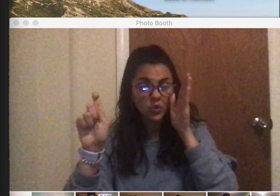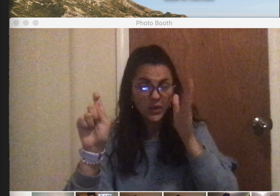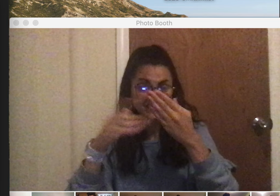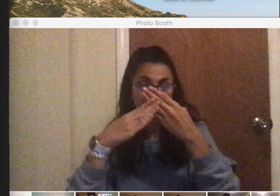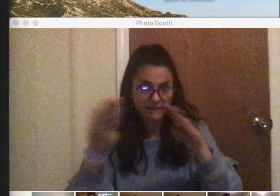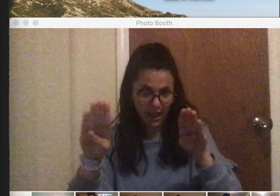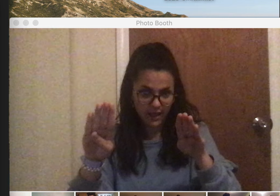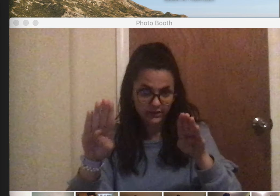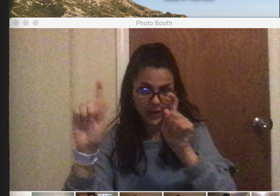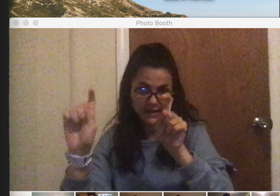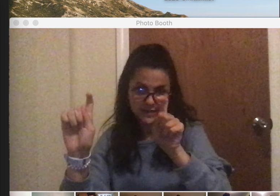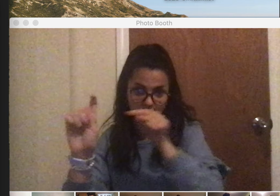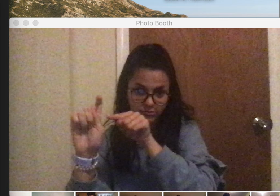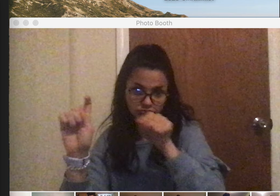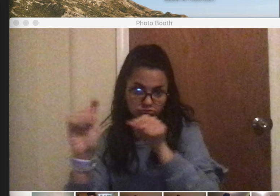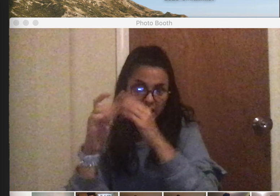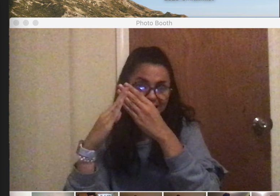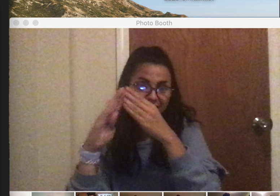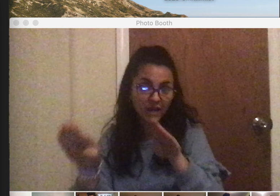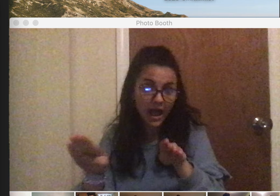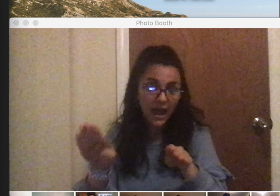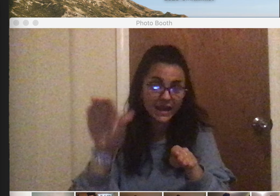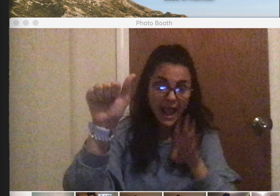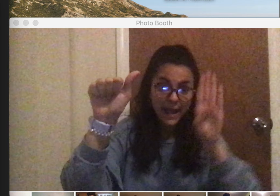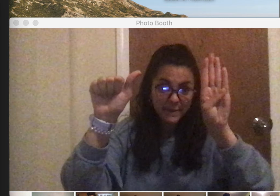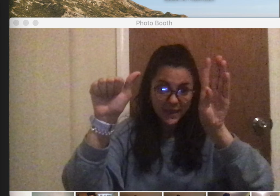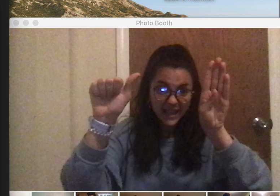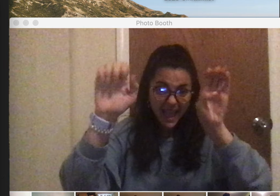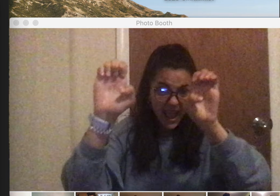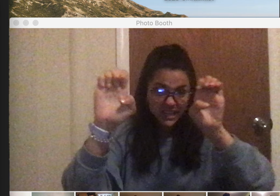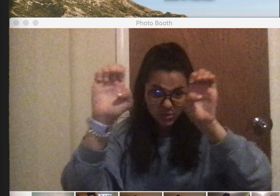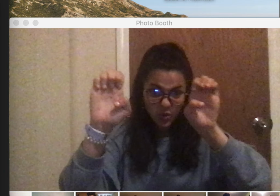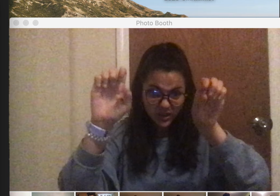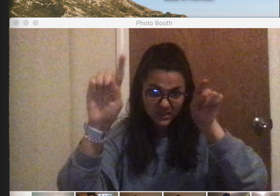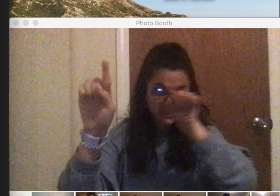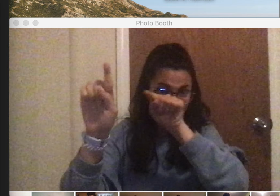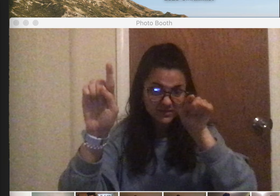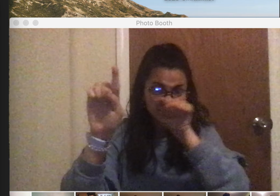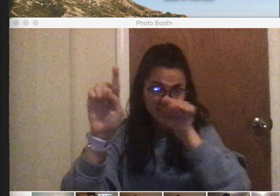coefficients and then subtract